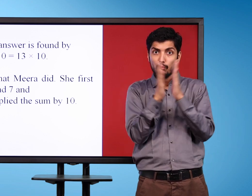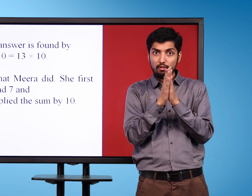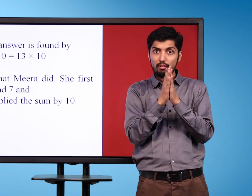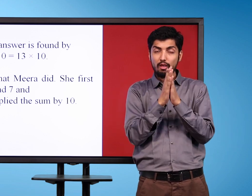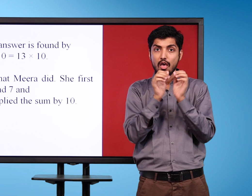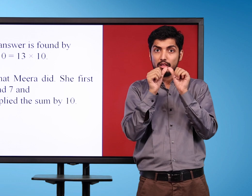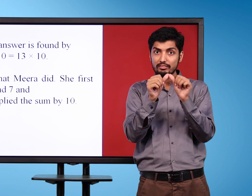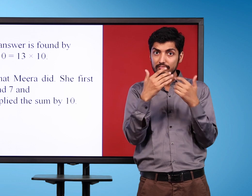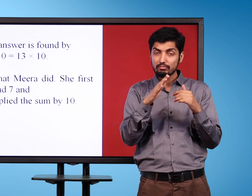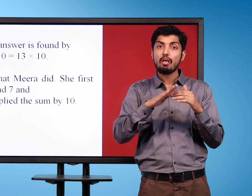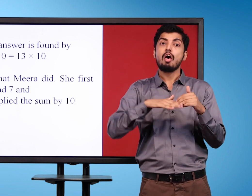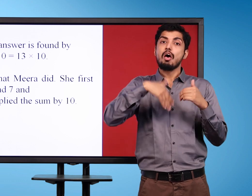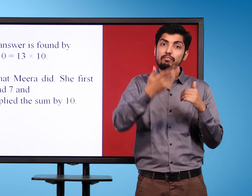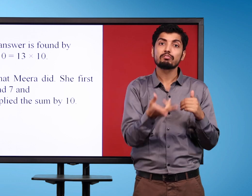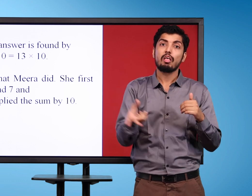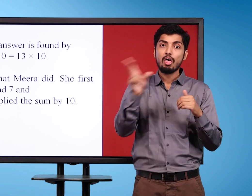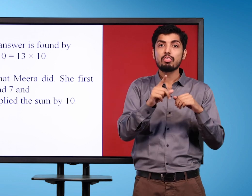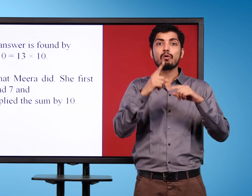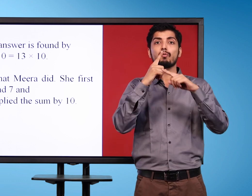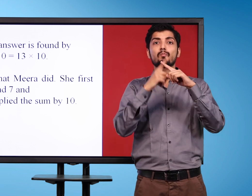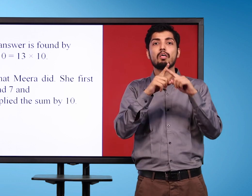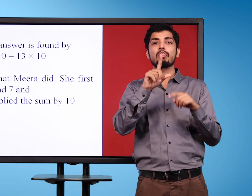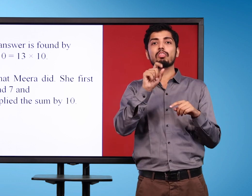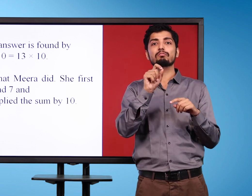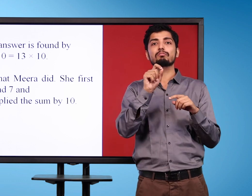and then multiplied the sum by 10.